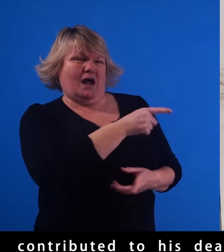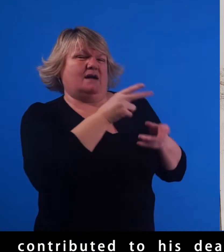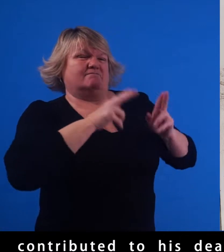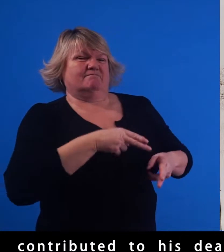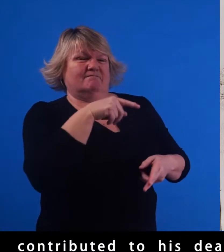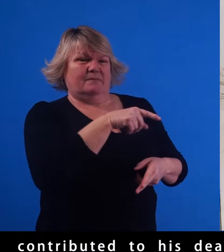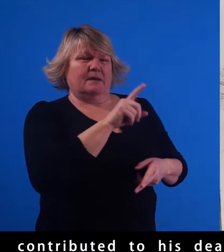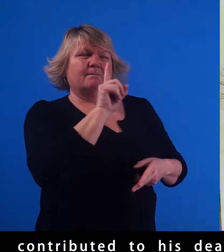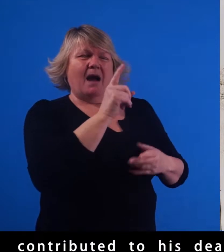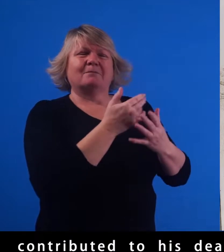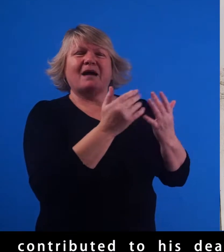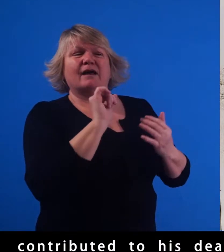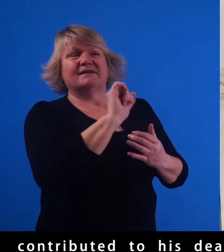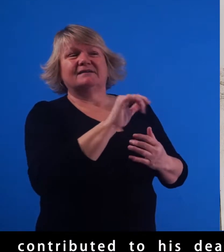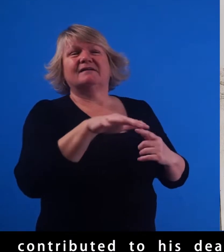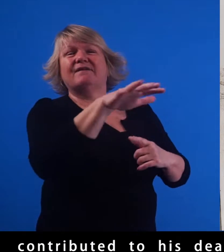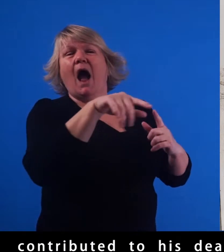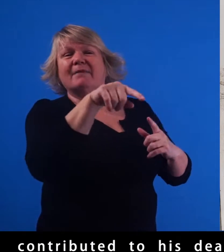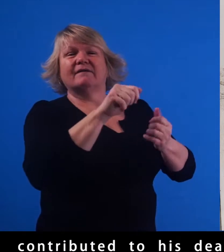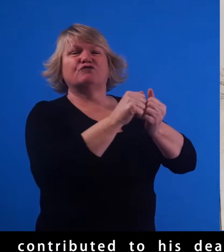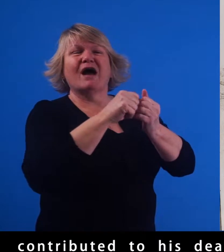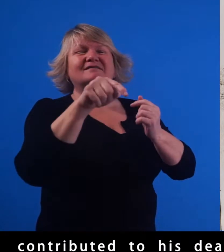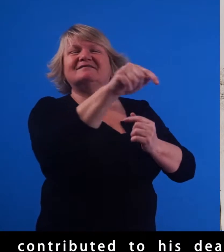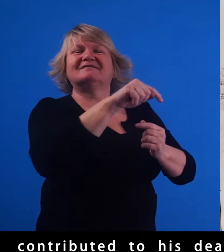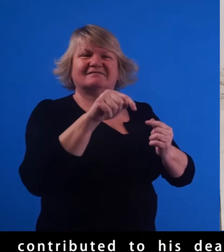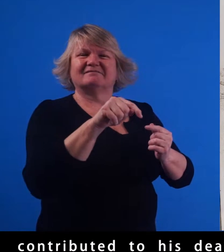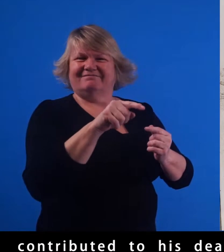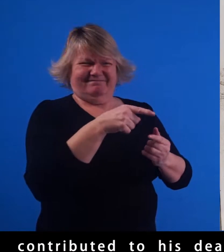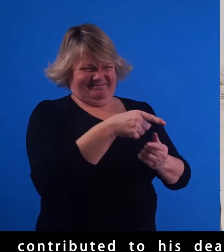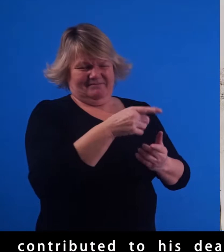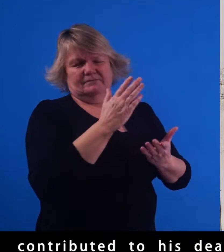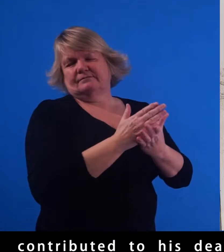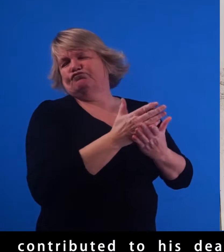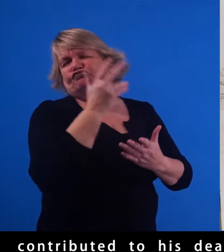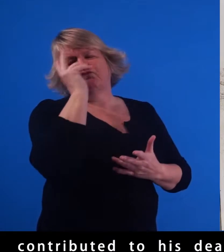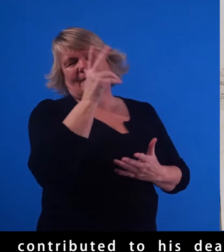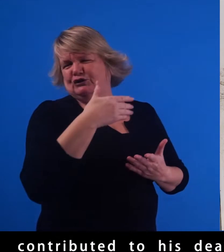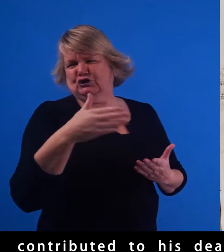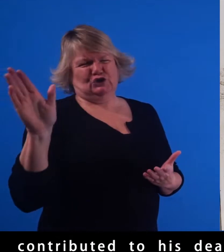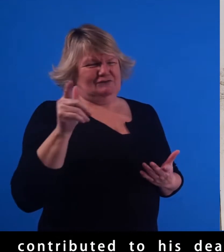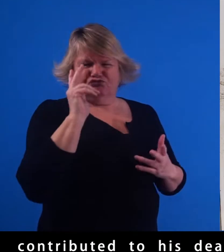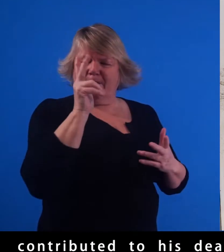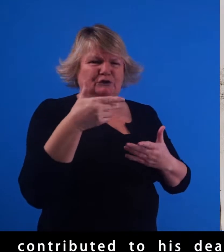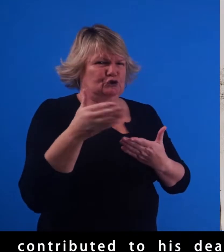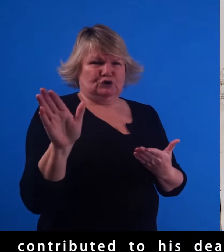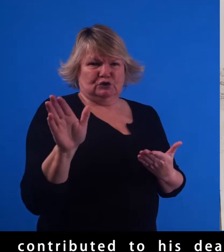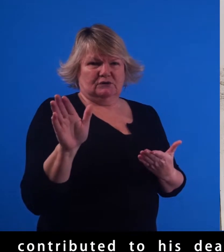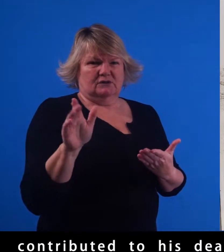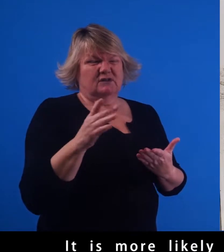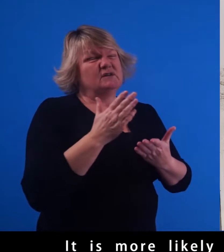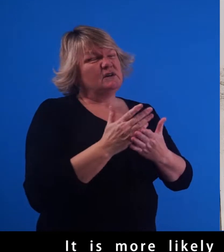contributed to his death, but many of Burns's family and acquaintances dismissed this as